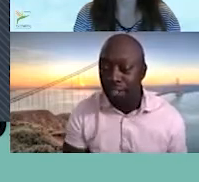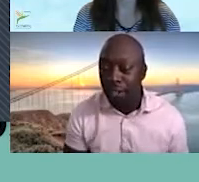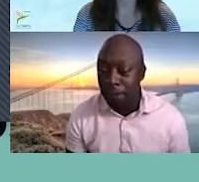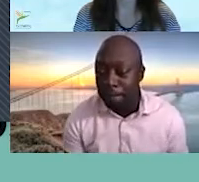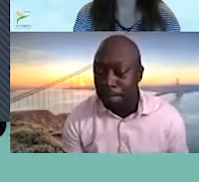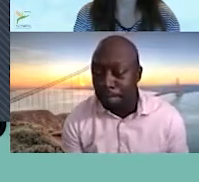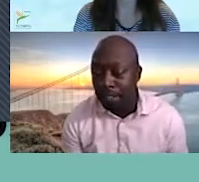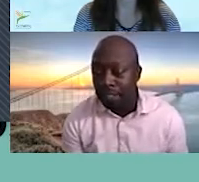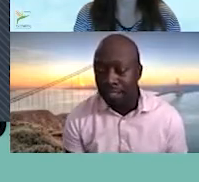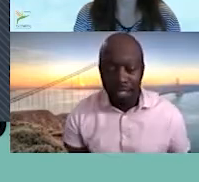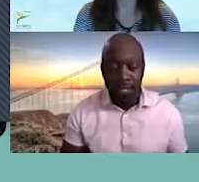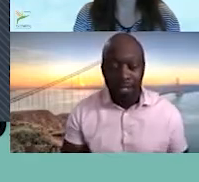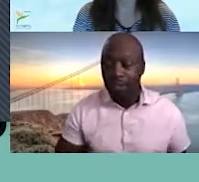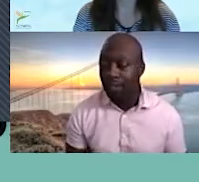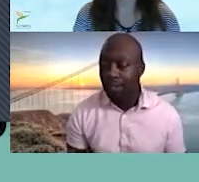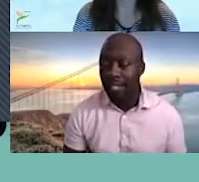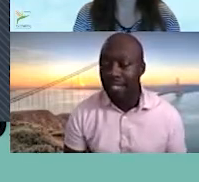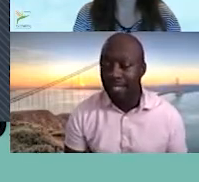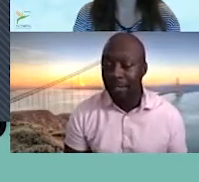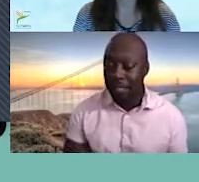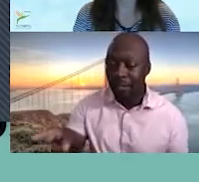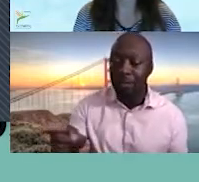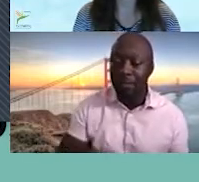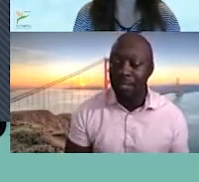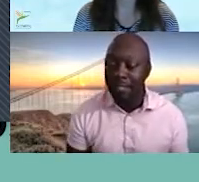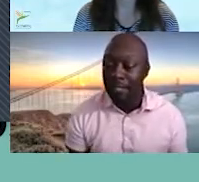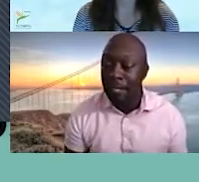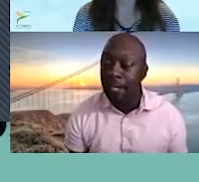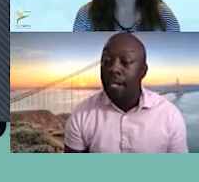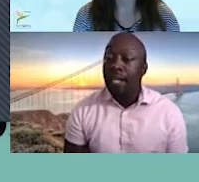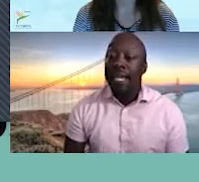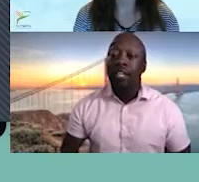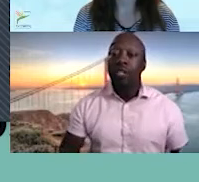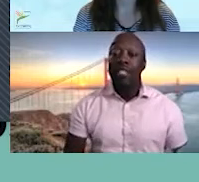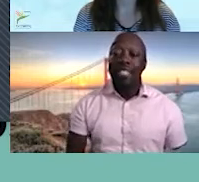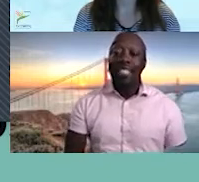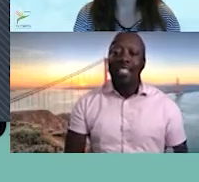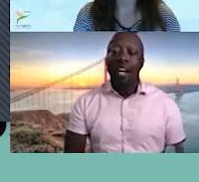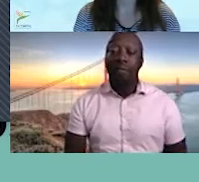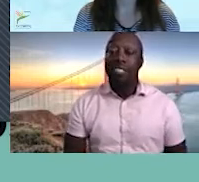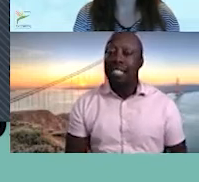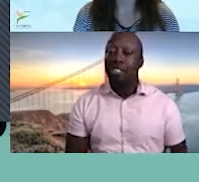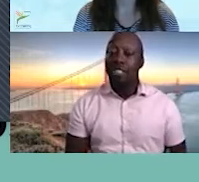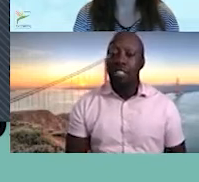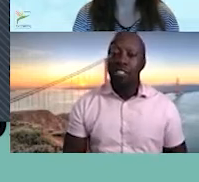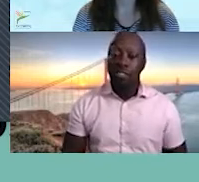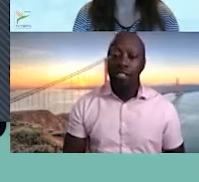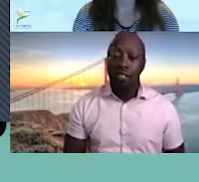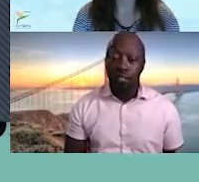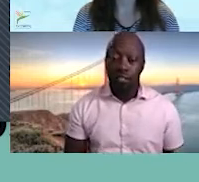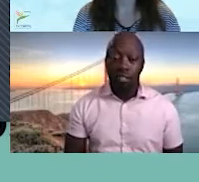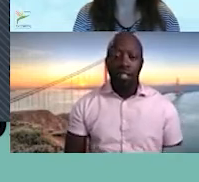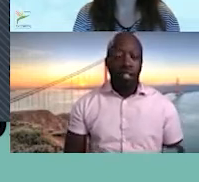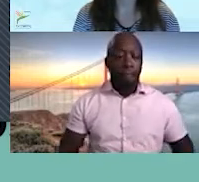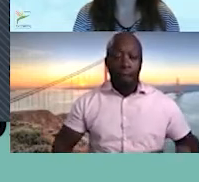they can talk. Because they're like, wait, I was talking already, but you were my voice. Including in conversation is